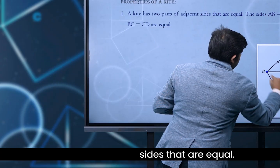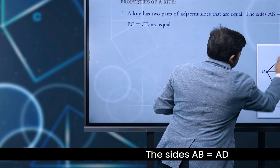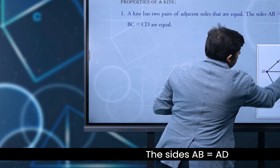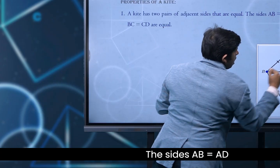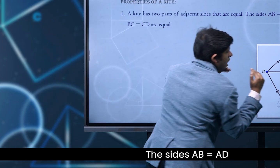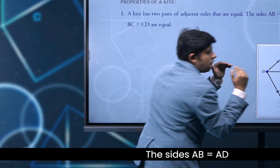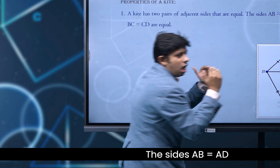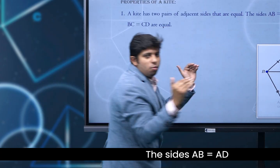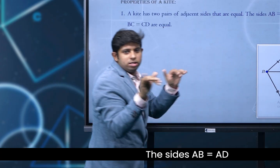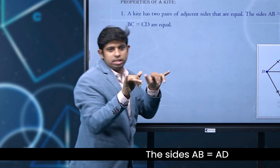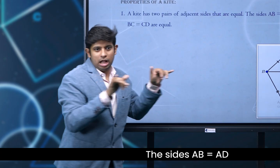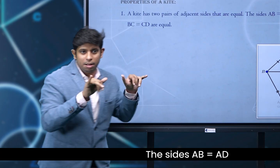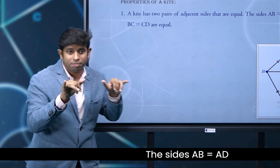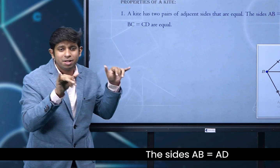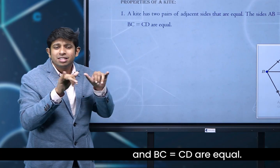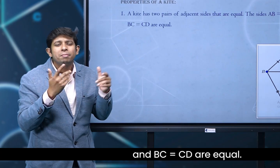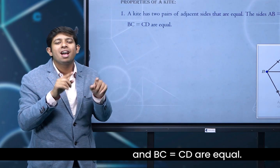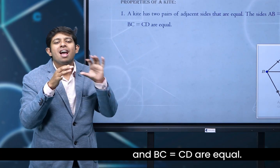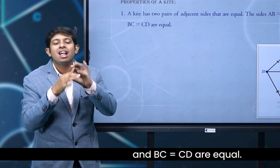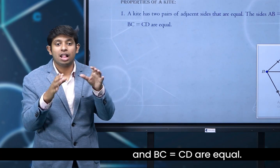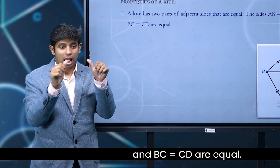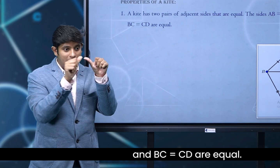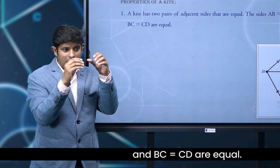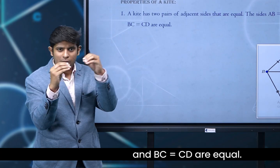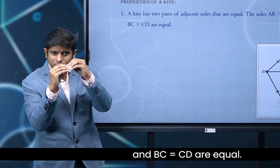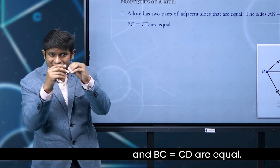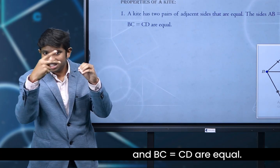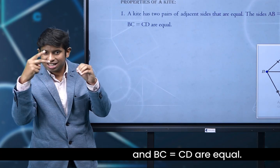The sides AB equals to AD and BC equals to CD are equal.